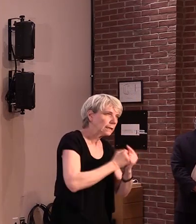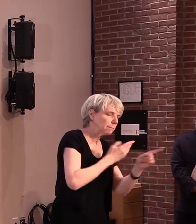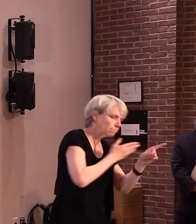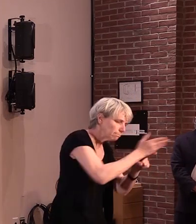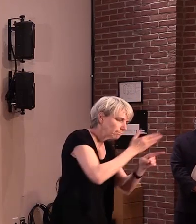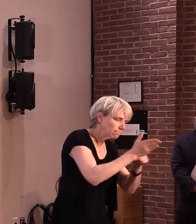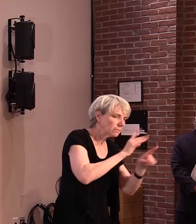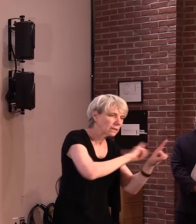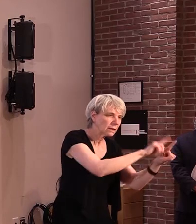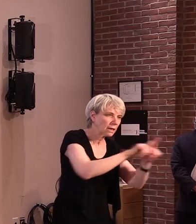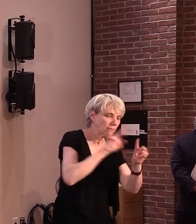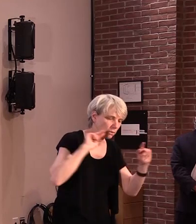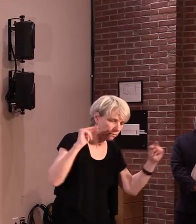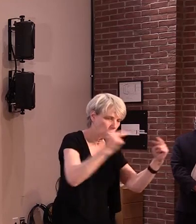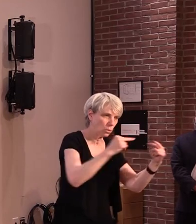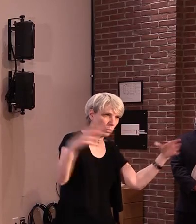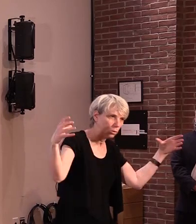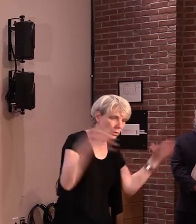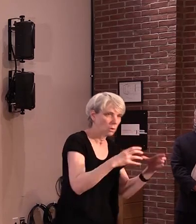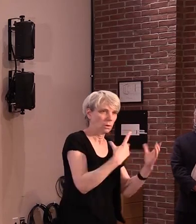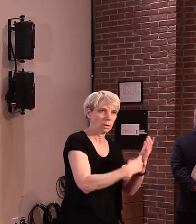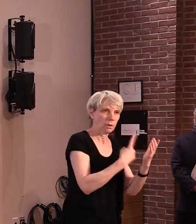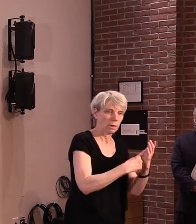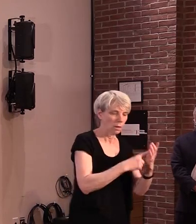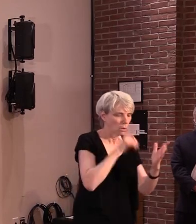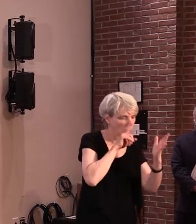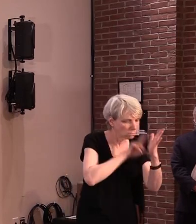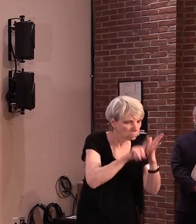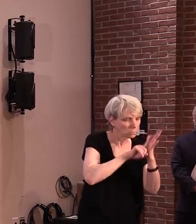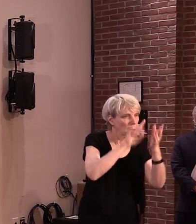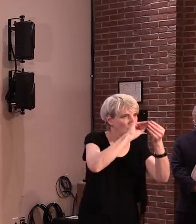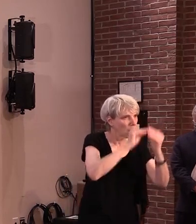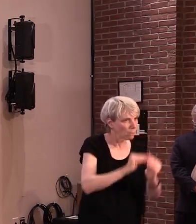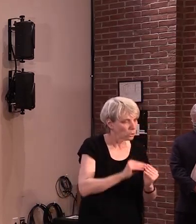we have all the right metrics lined up so we know what we're doing.